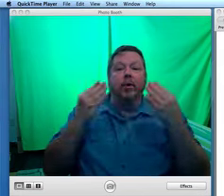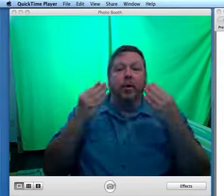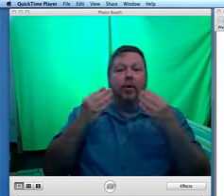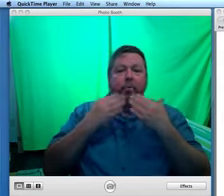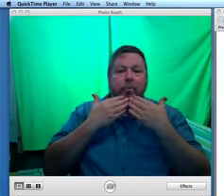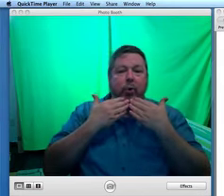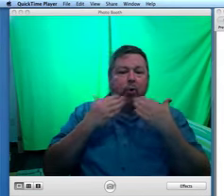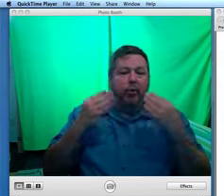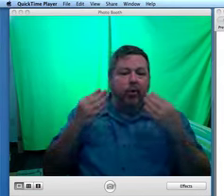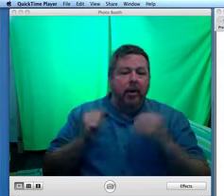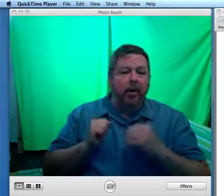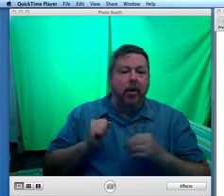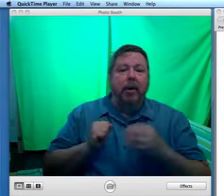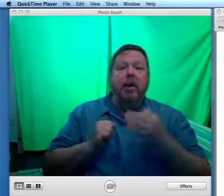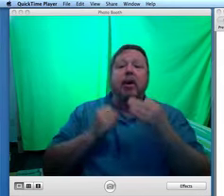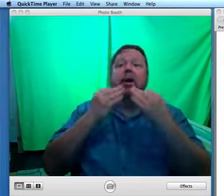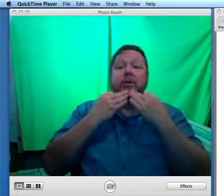Moon, moon.